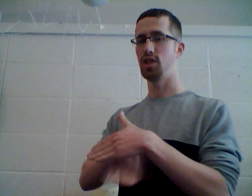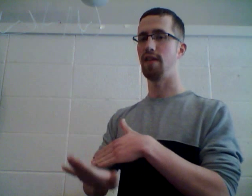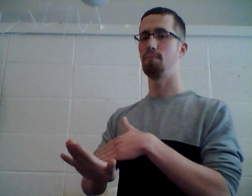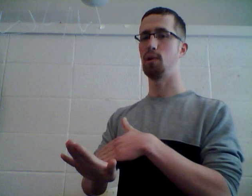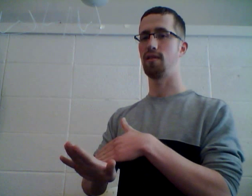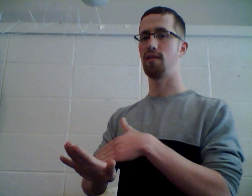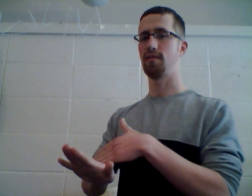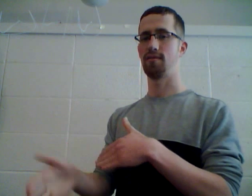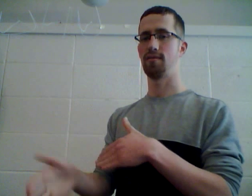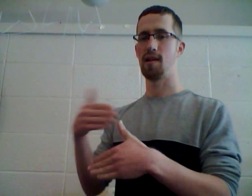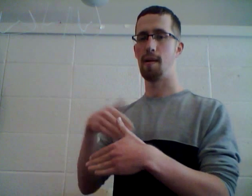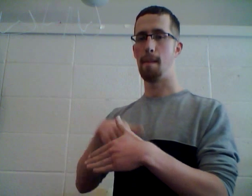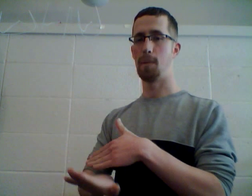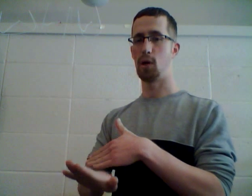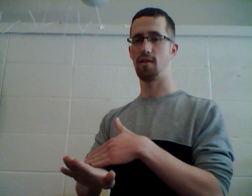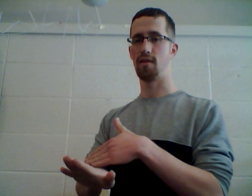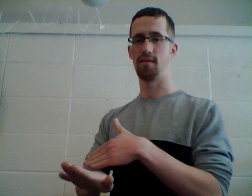she gave birth. Birth.